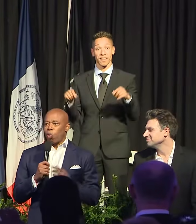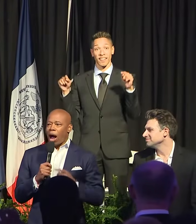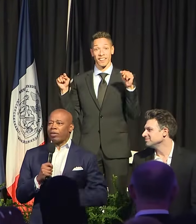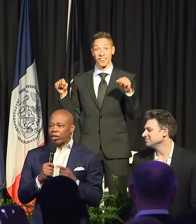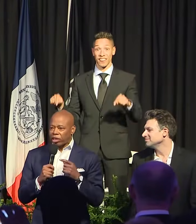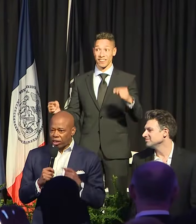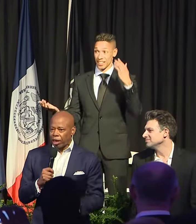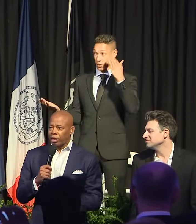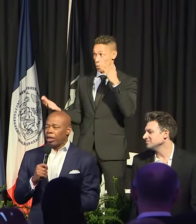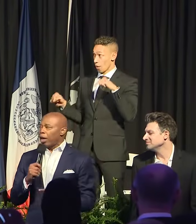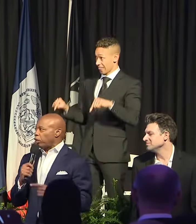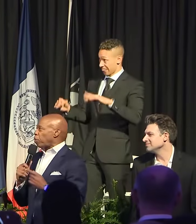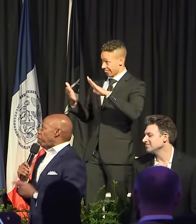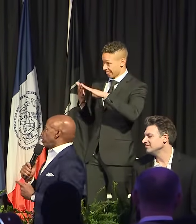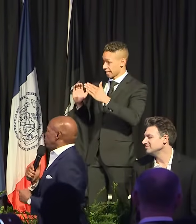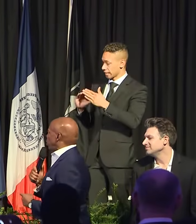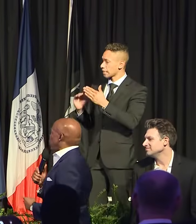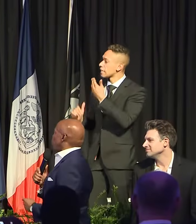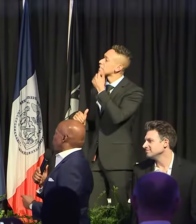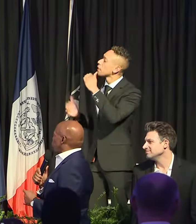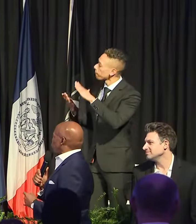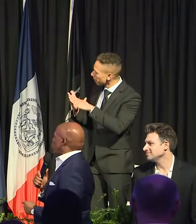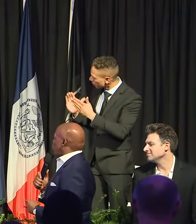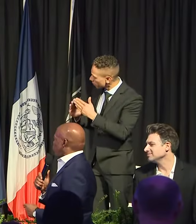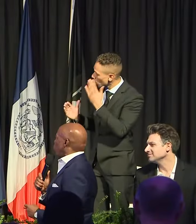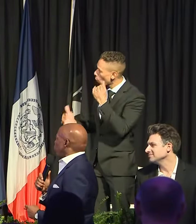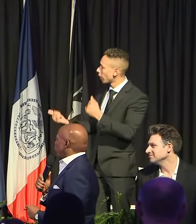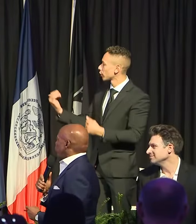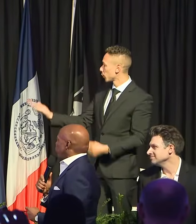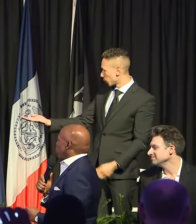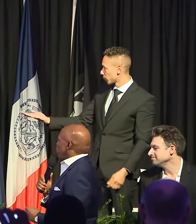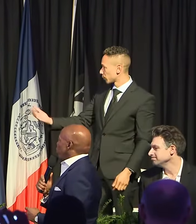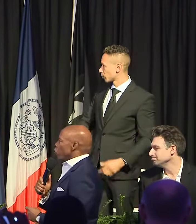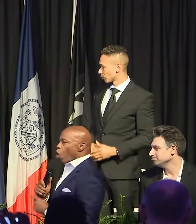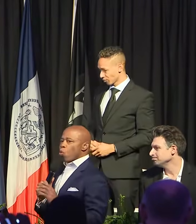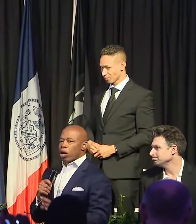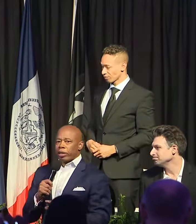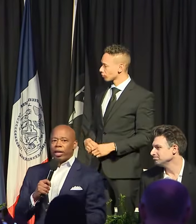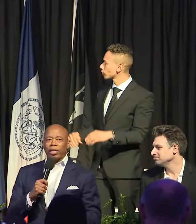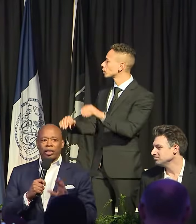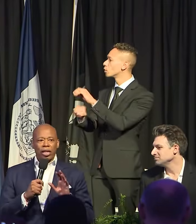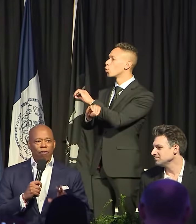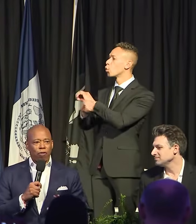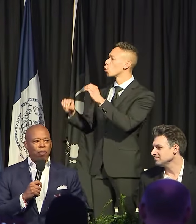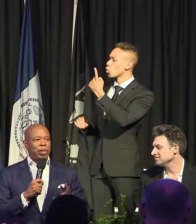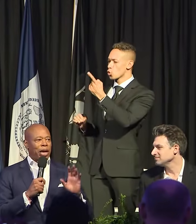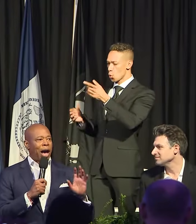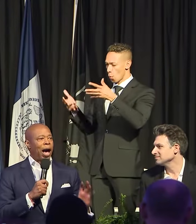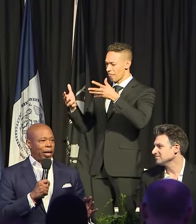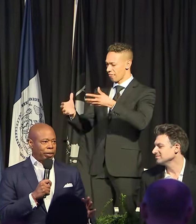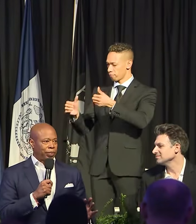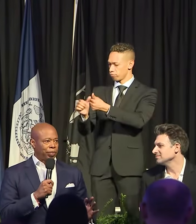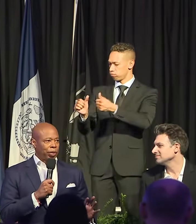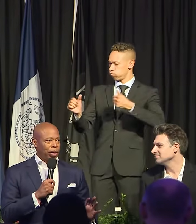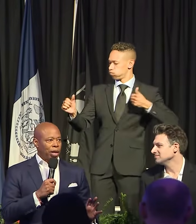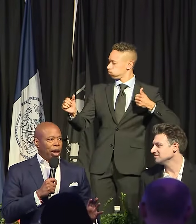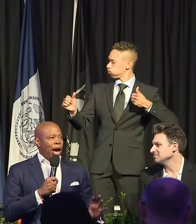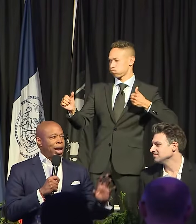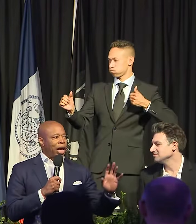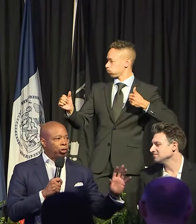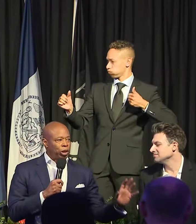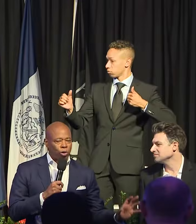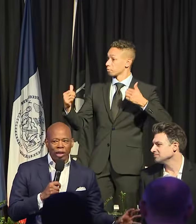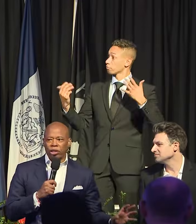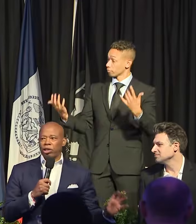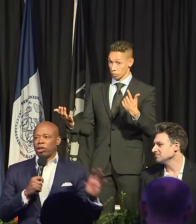is why this city is a better city, because of you. No one is left behind.